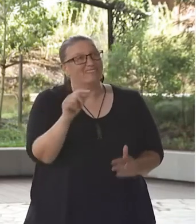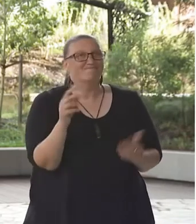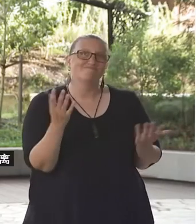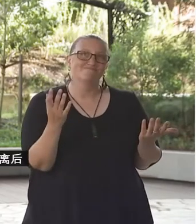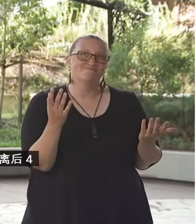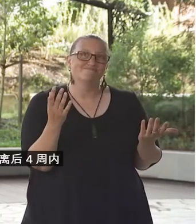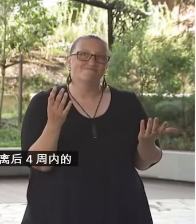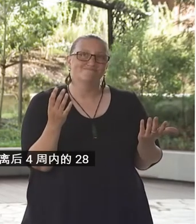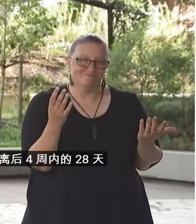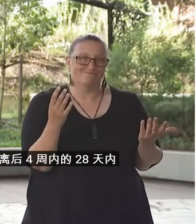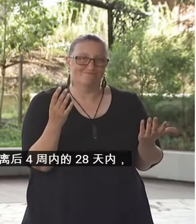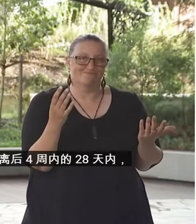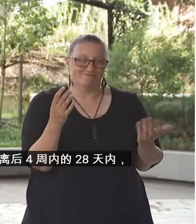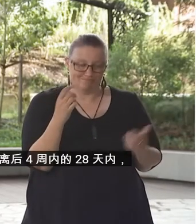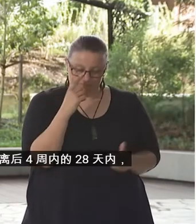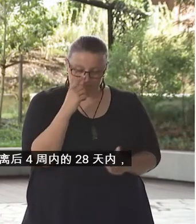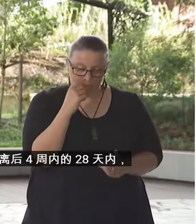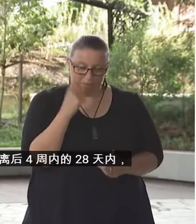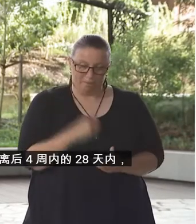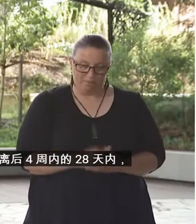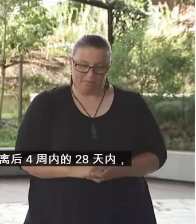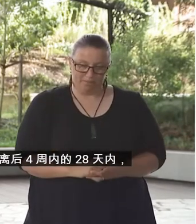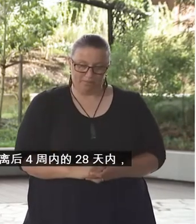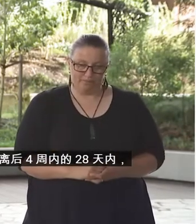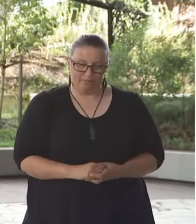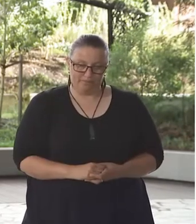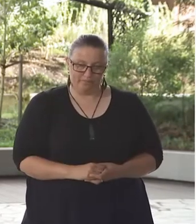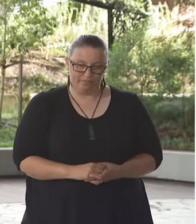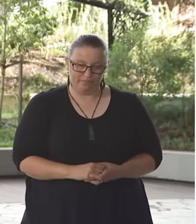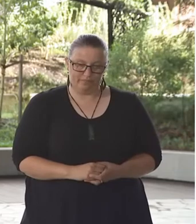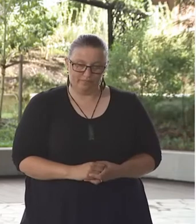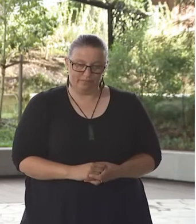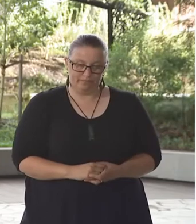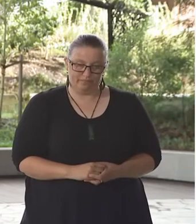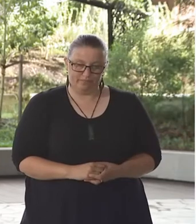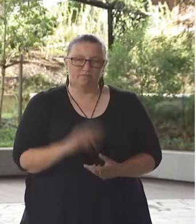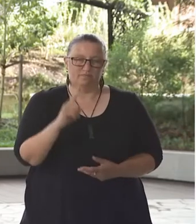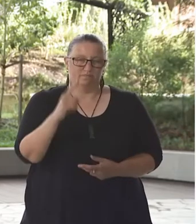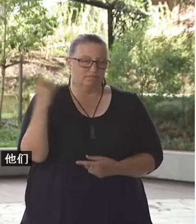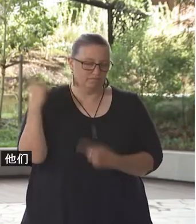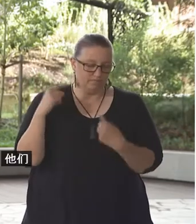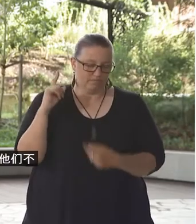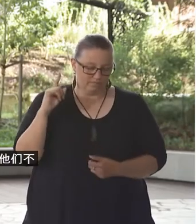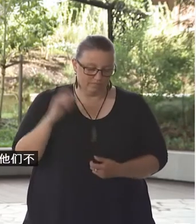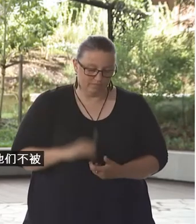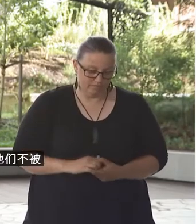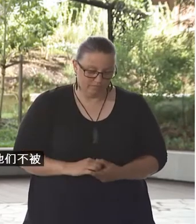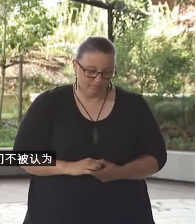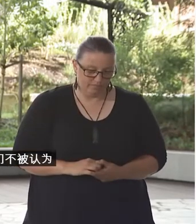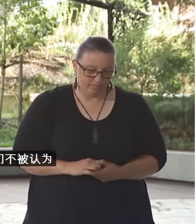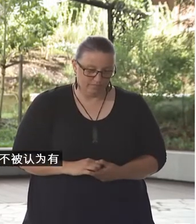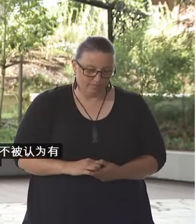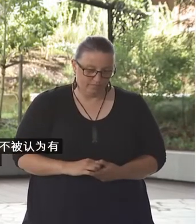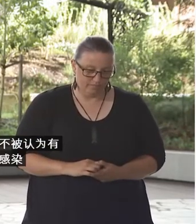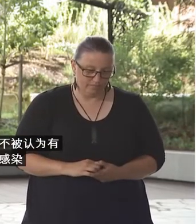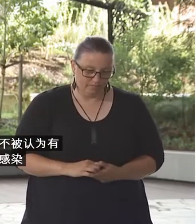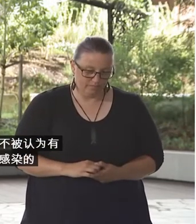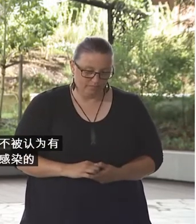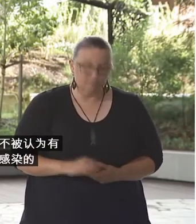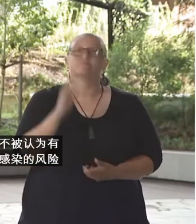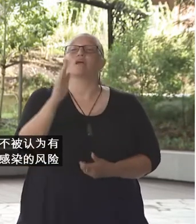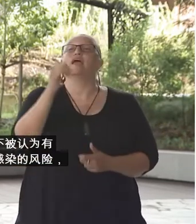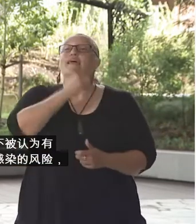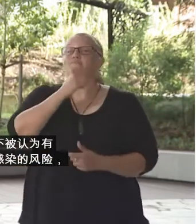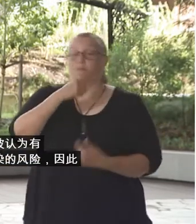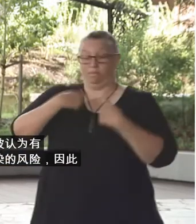and it's within 28 days, within 4 weeks of when they've been released from isolation, they are not considered at risk of